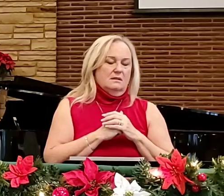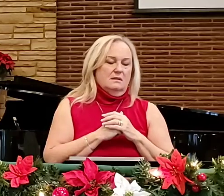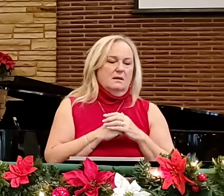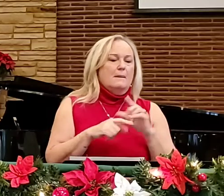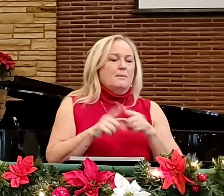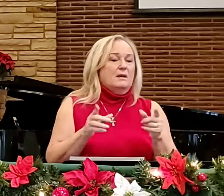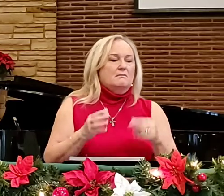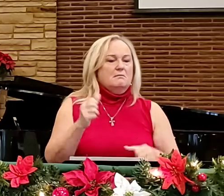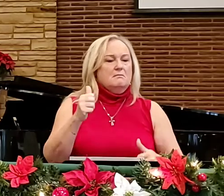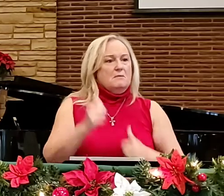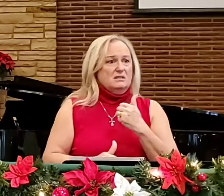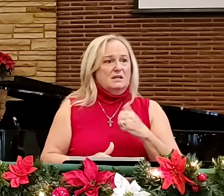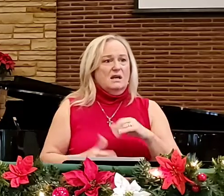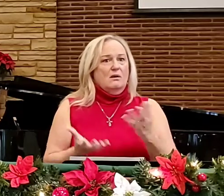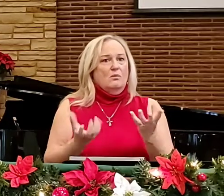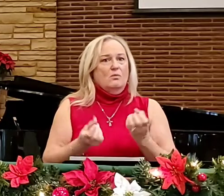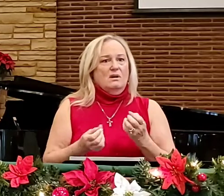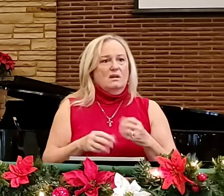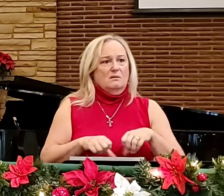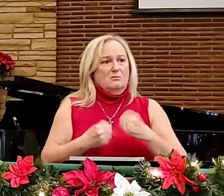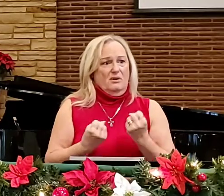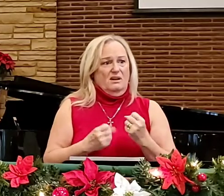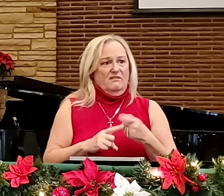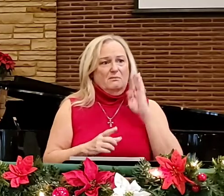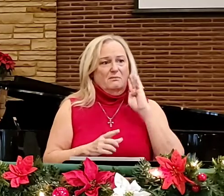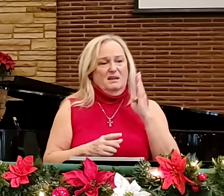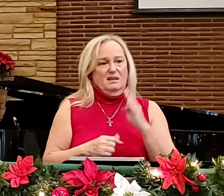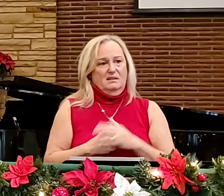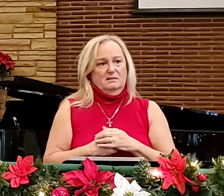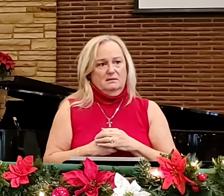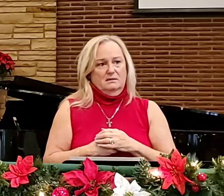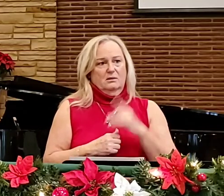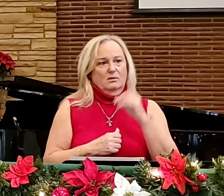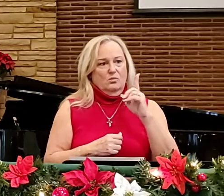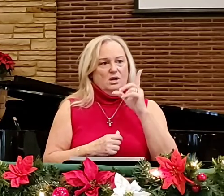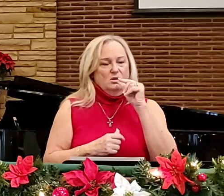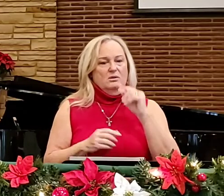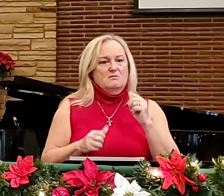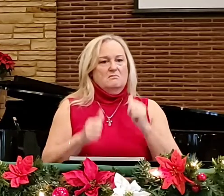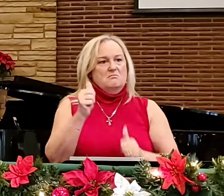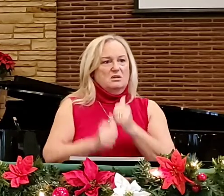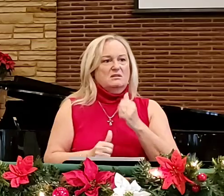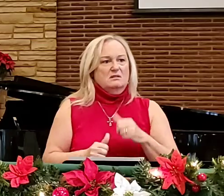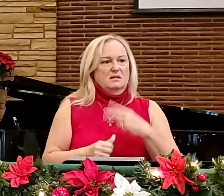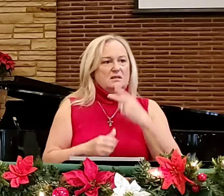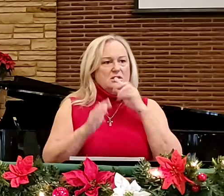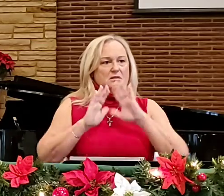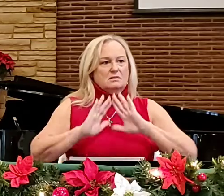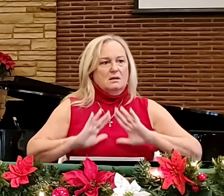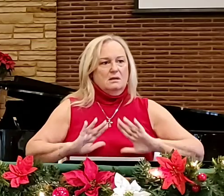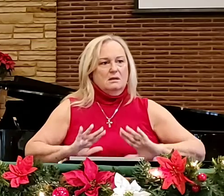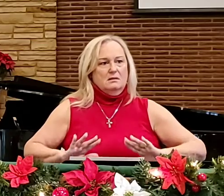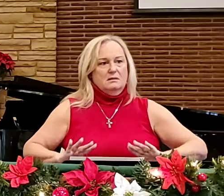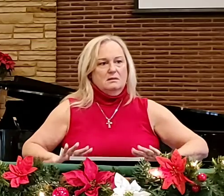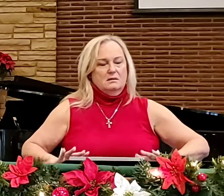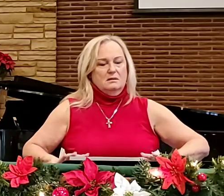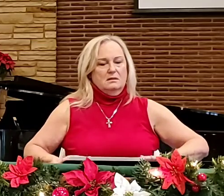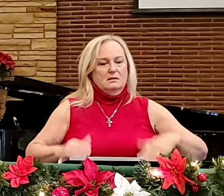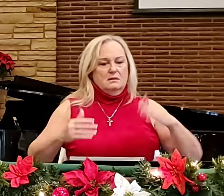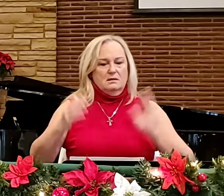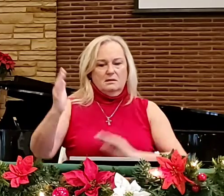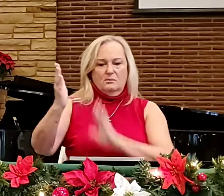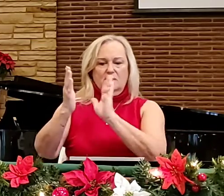But mostly, I want a break from being the one who mostly falls silent in the